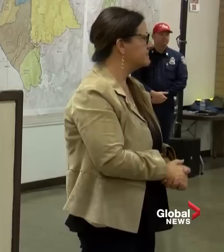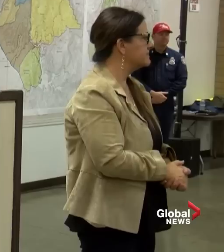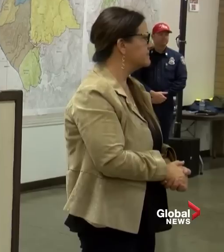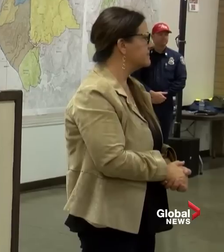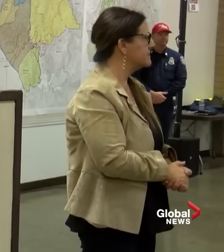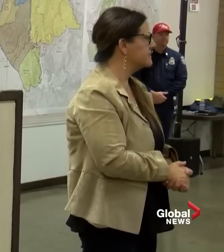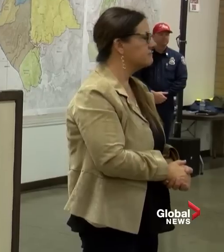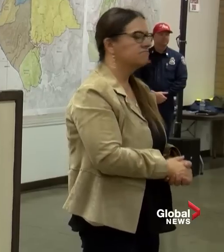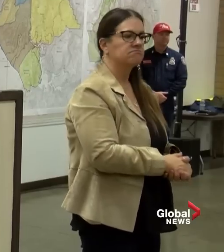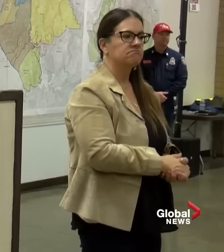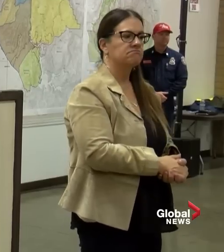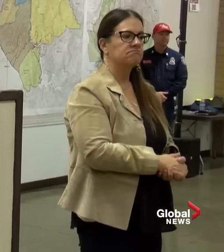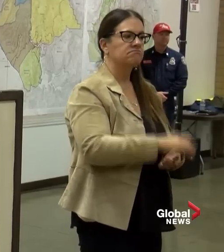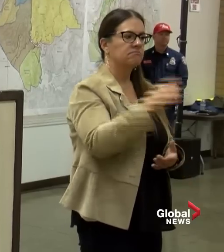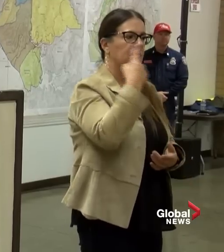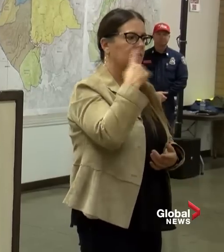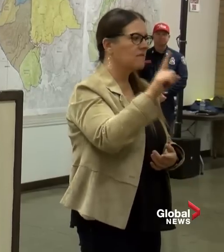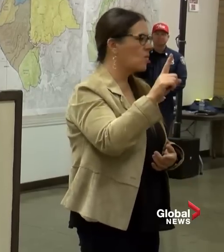Shelby Boston?